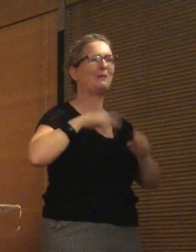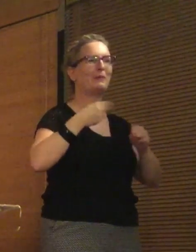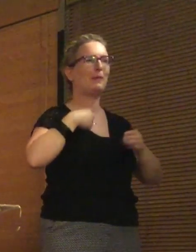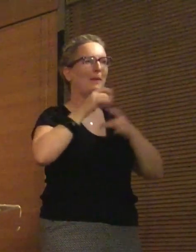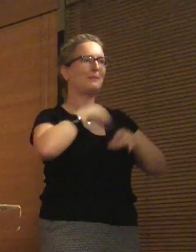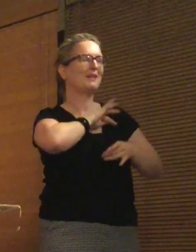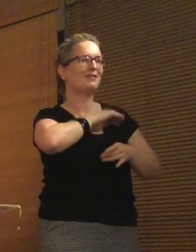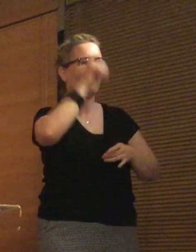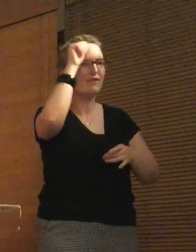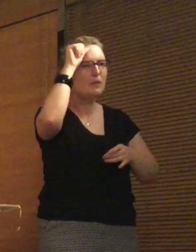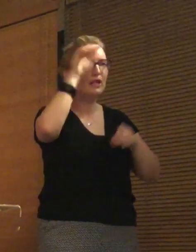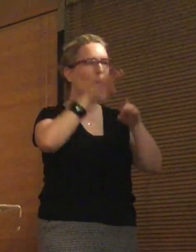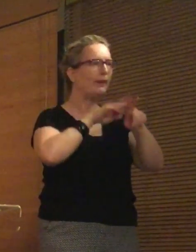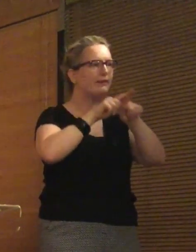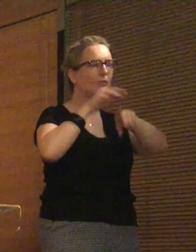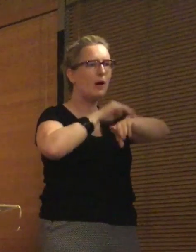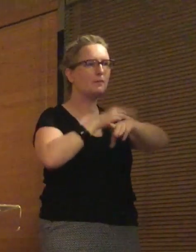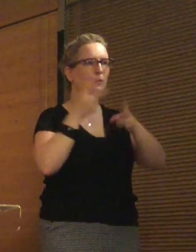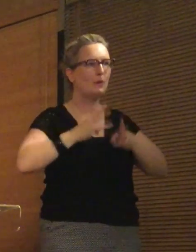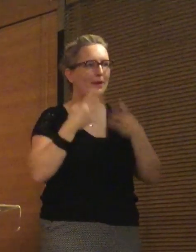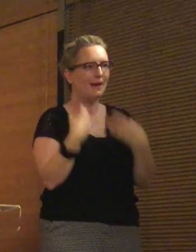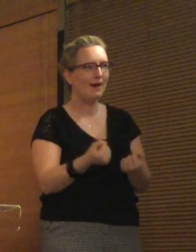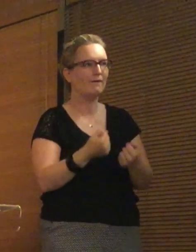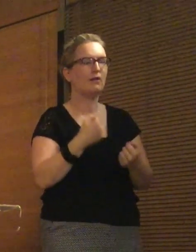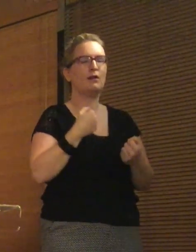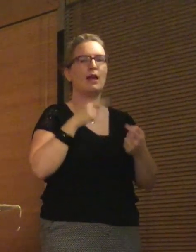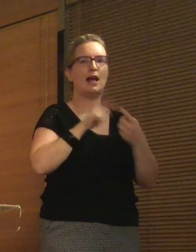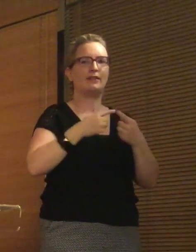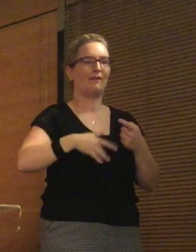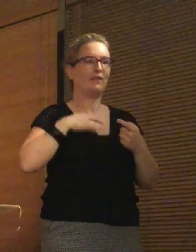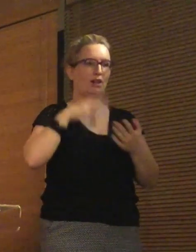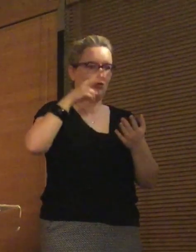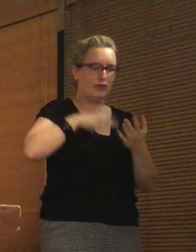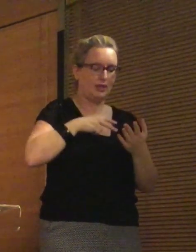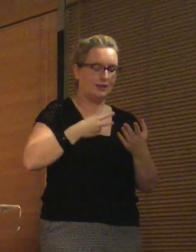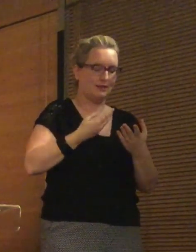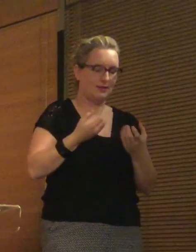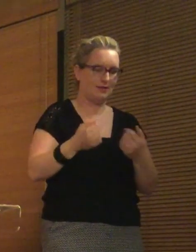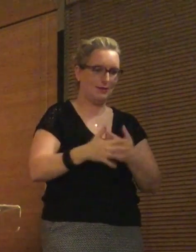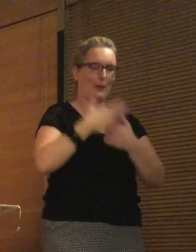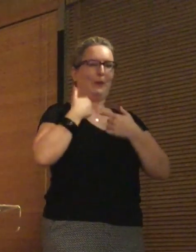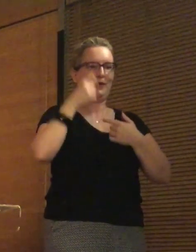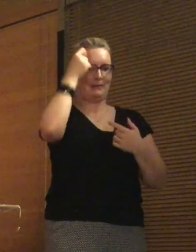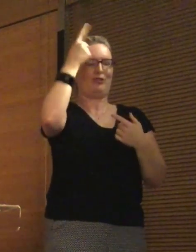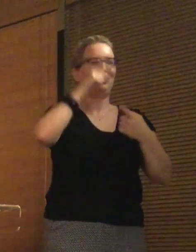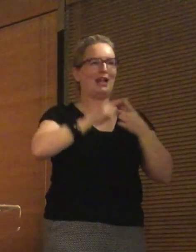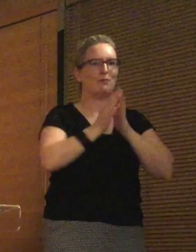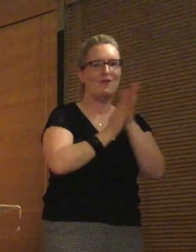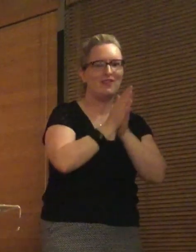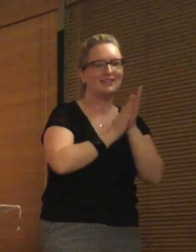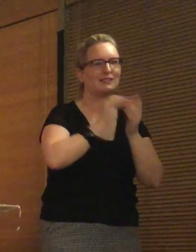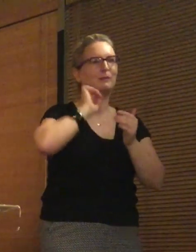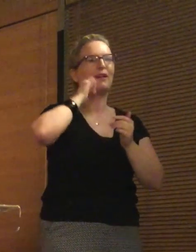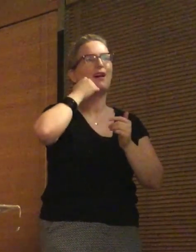familiarize themselves with the problems women face, and that they will find in it inspiration and motivation. Because if we are to reach